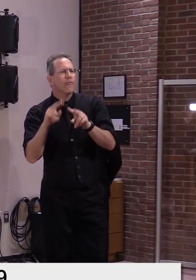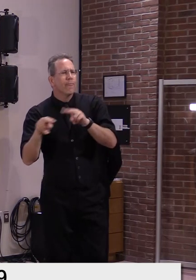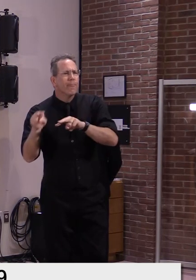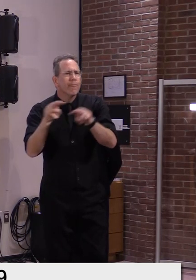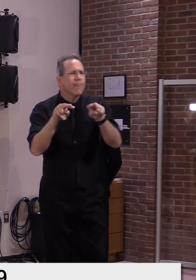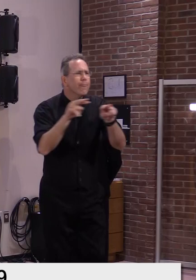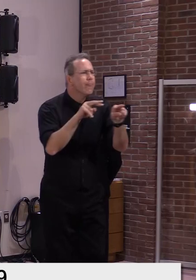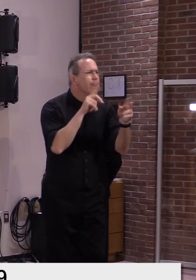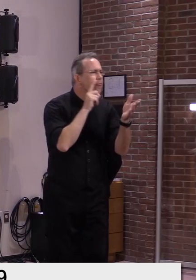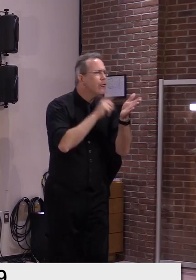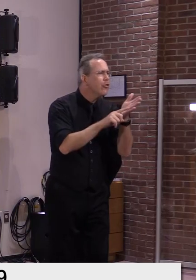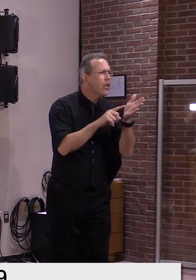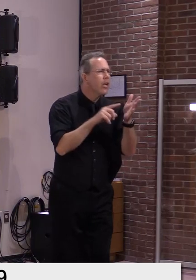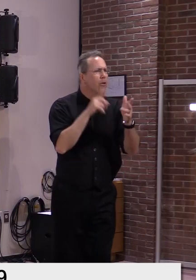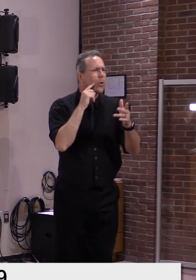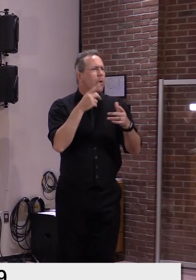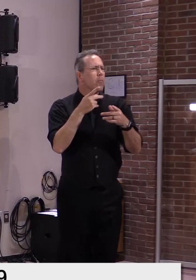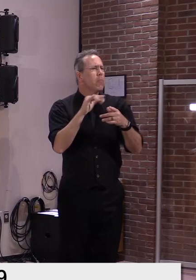roads.